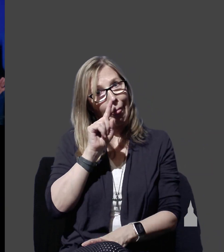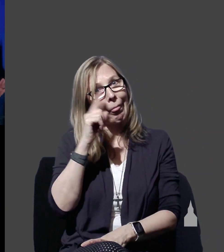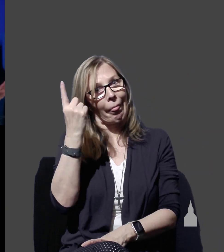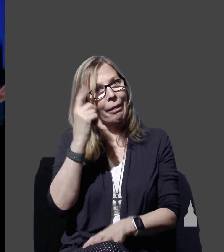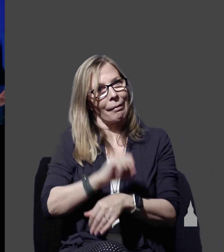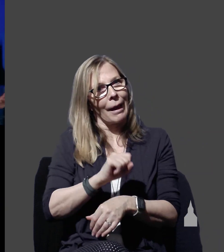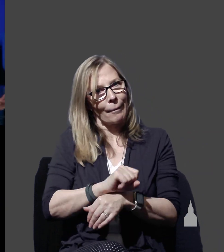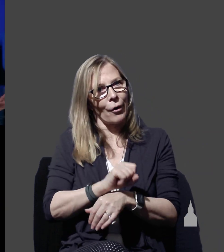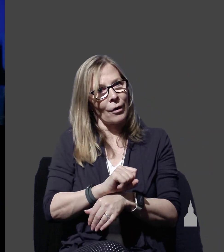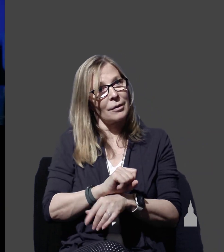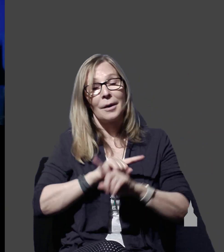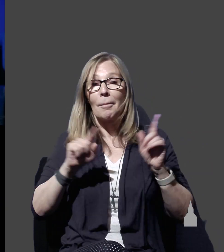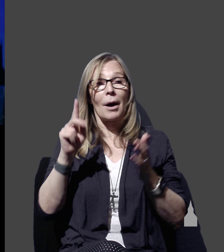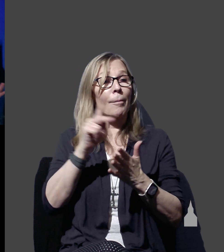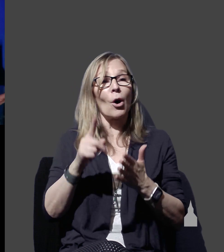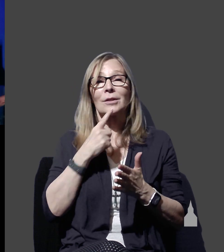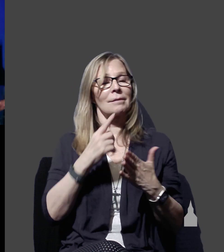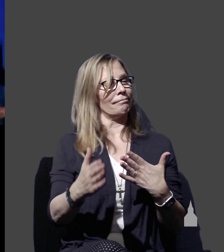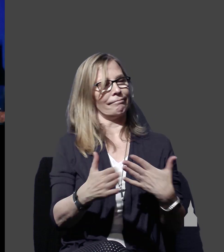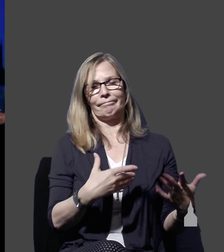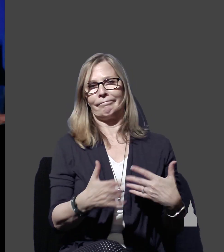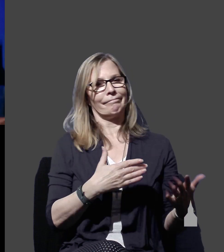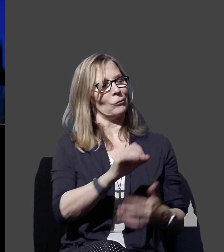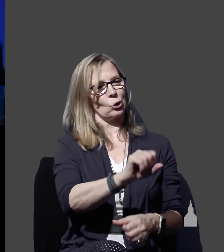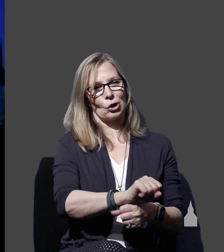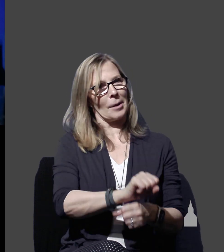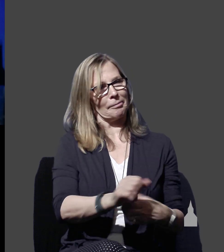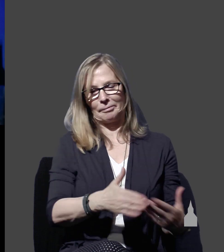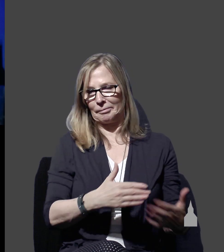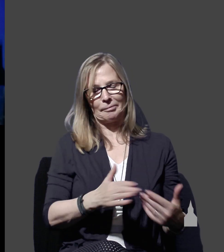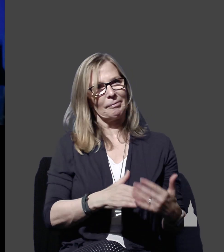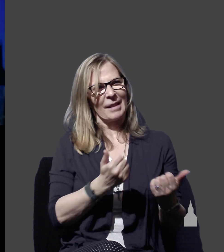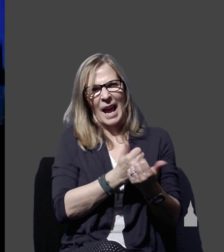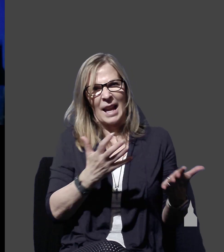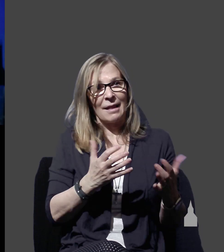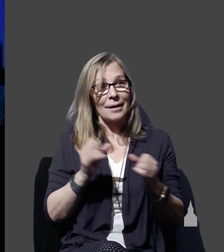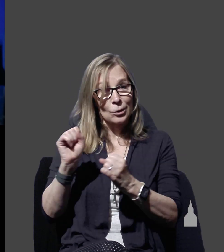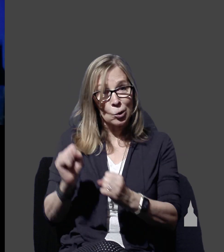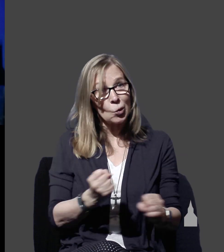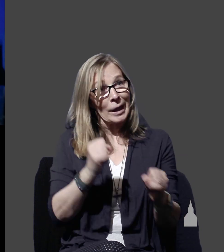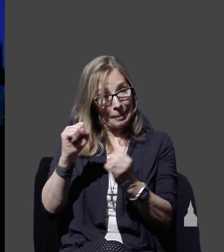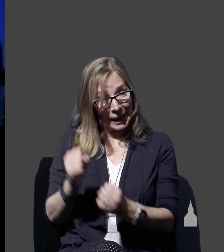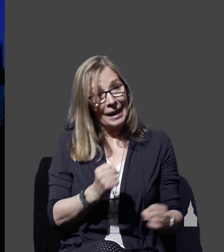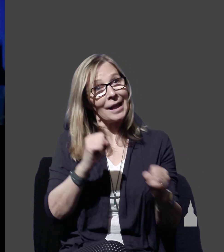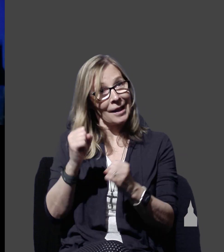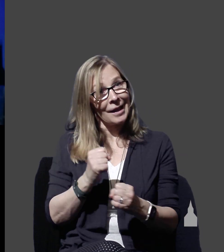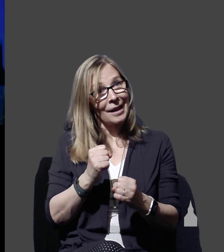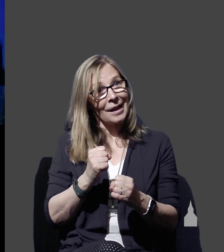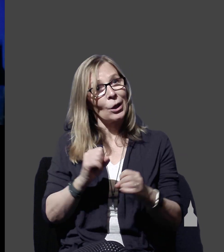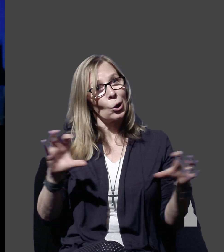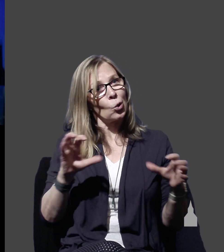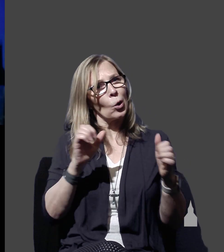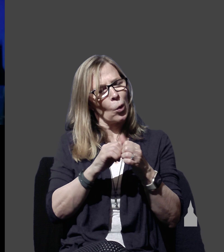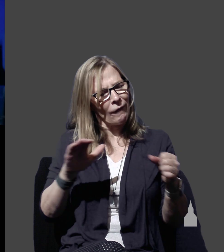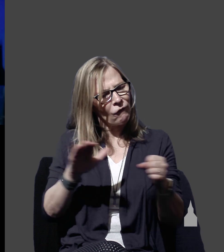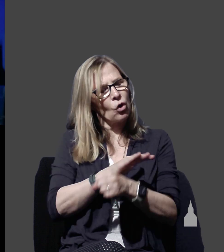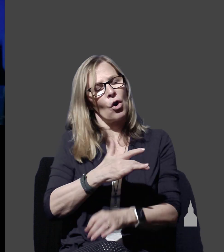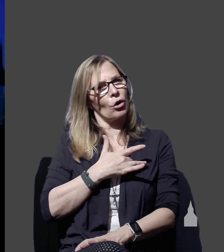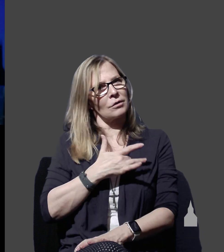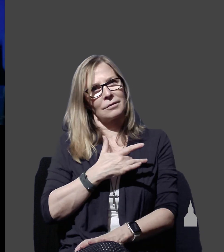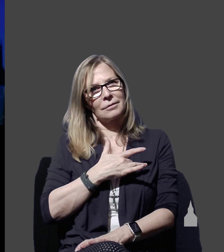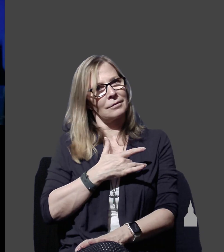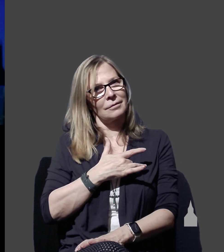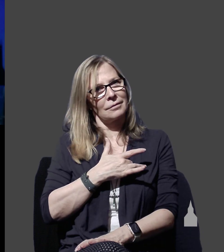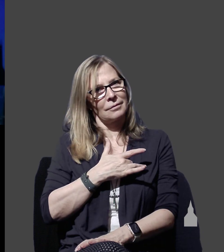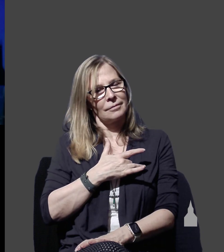your job is, whatever it is, it doesn't matter. Do your work heartily.